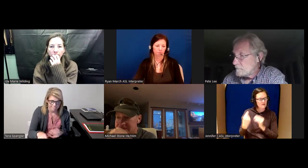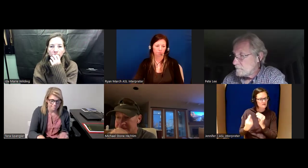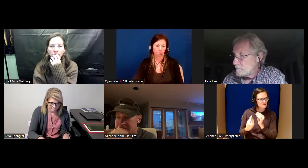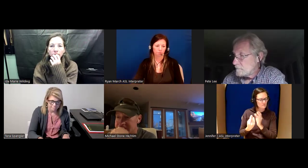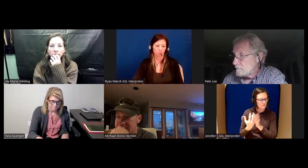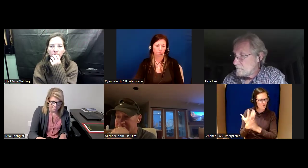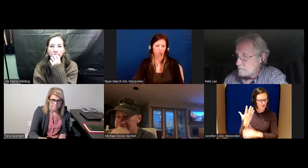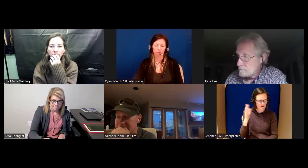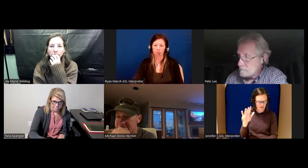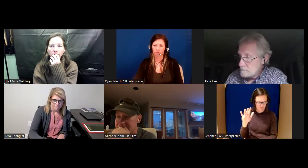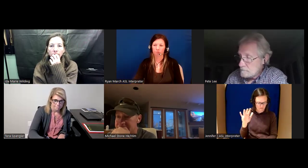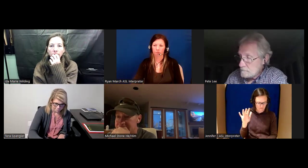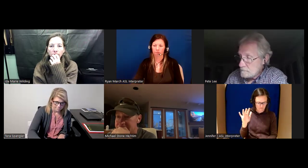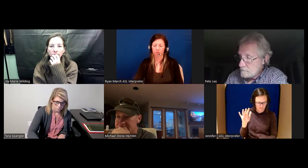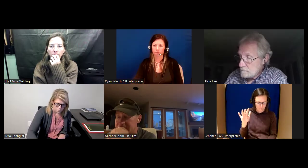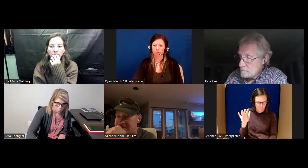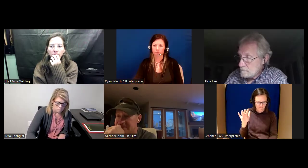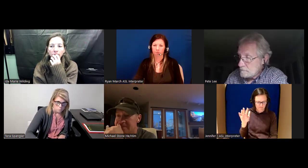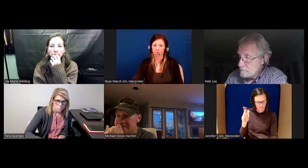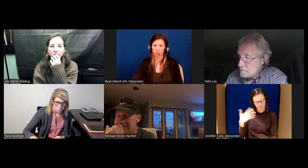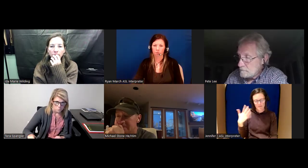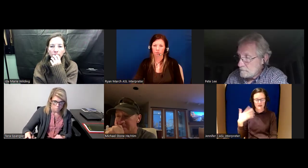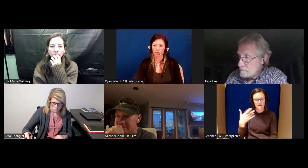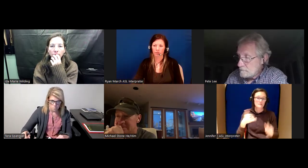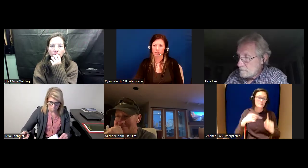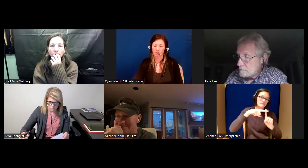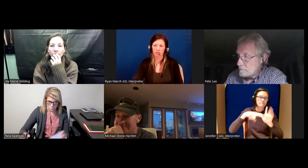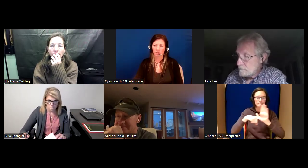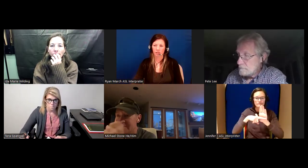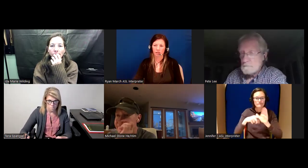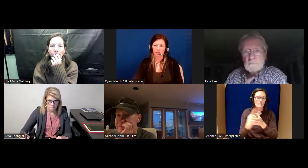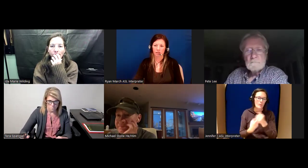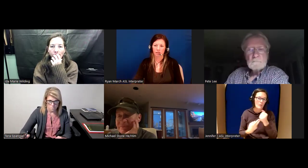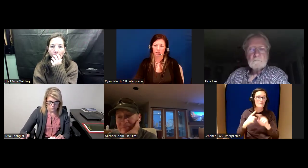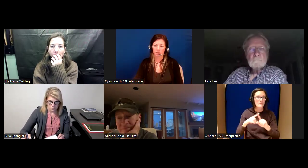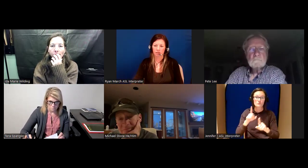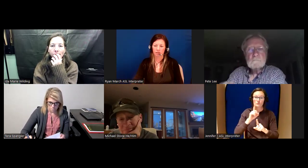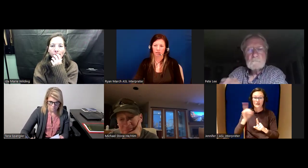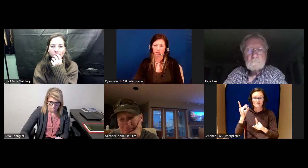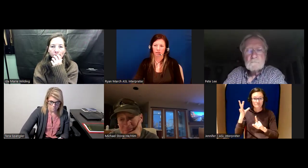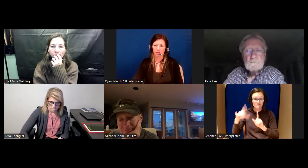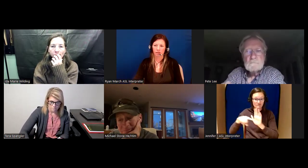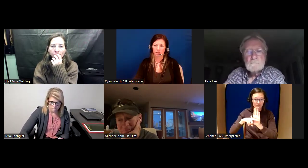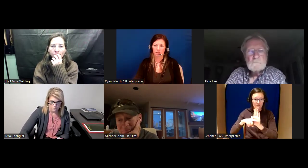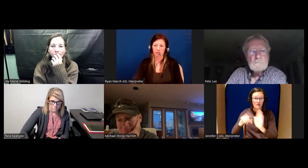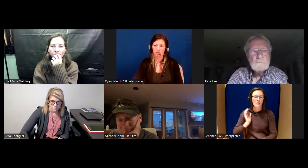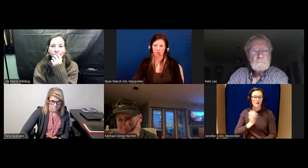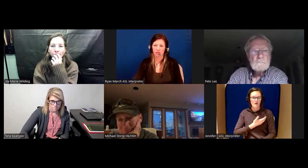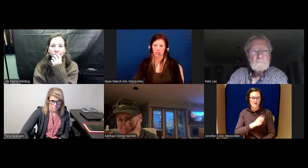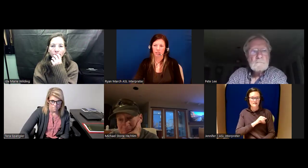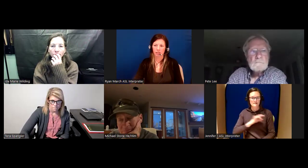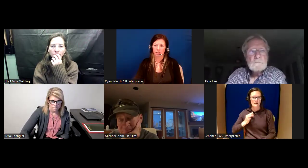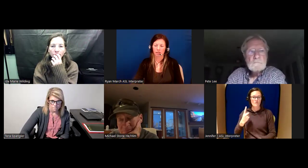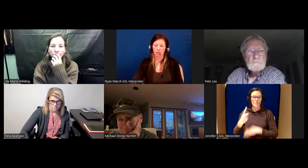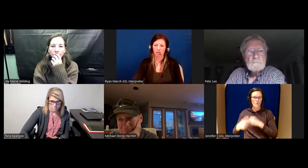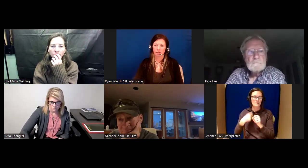it's not only, I mean, that can be a good thing, it can be a bad thing, but the real bad thing is our staff's always a year behind, when I